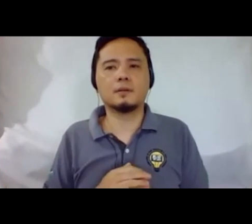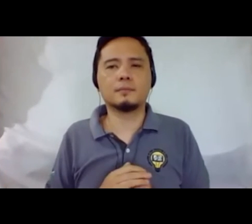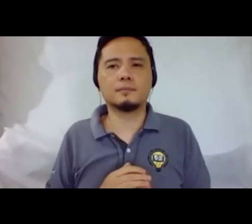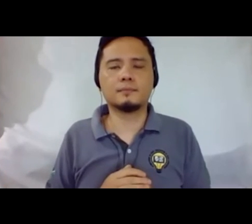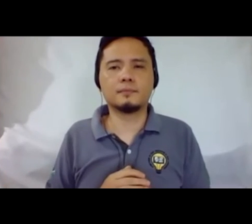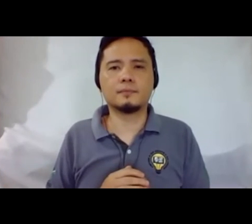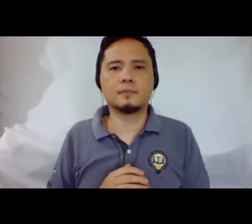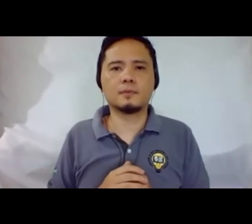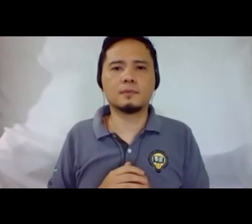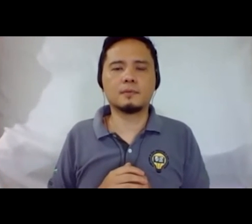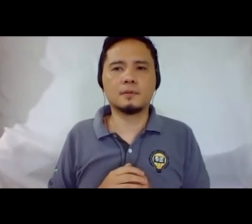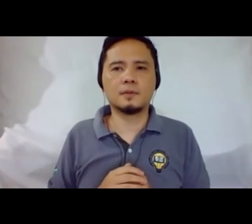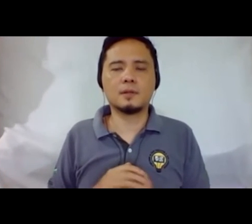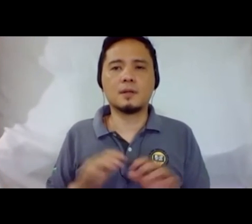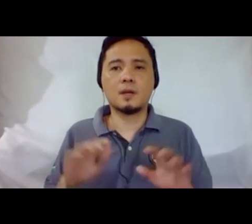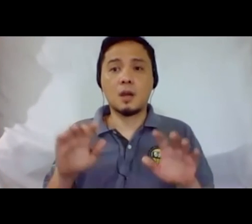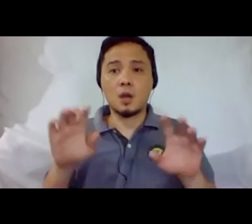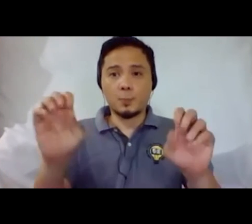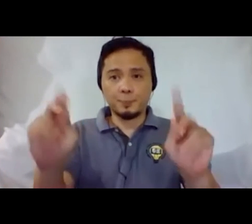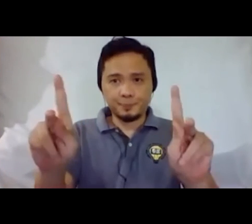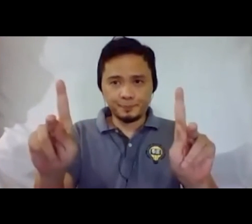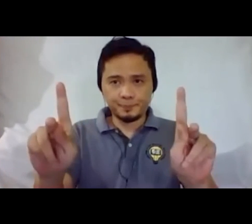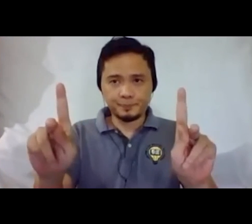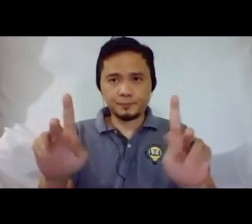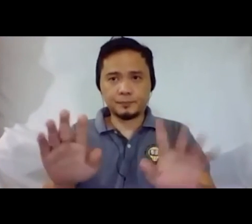Now, you don't have to